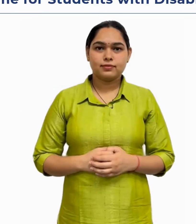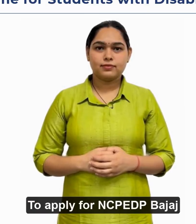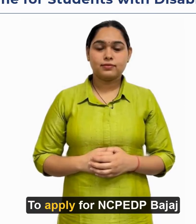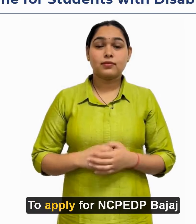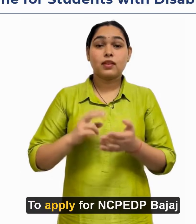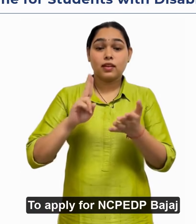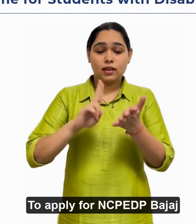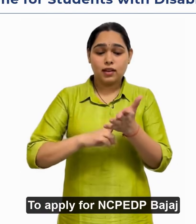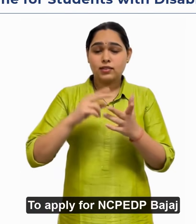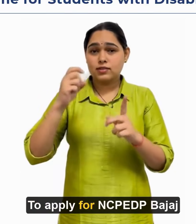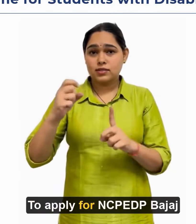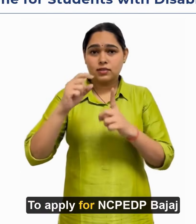To apply for